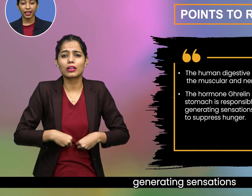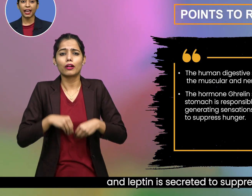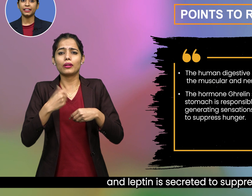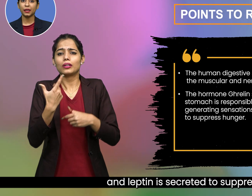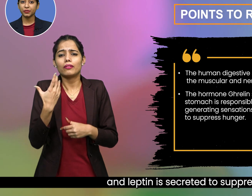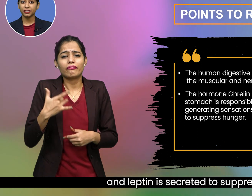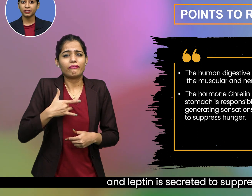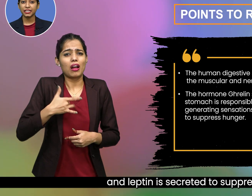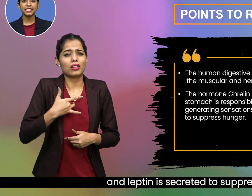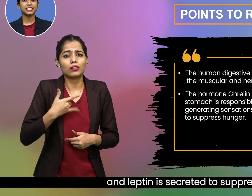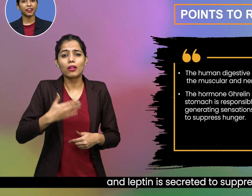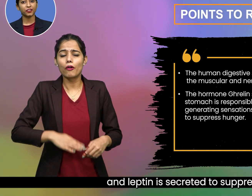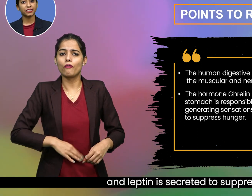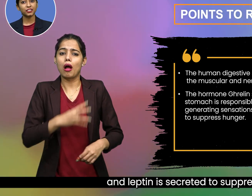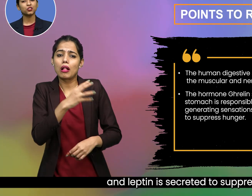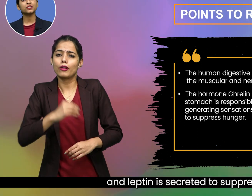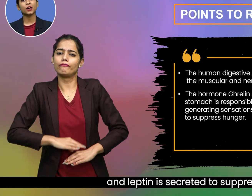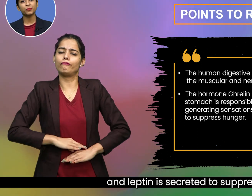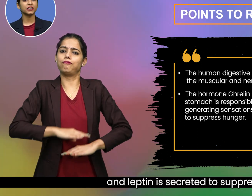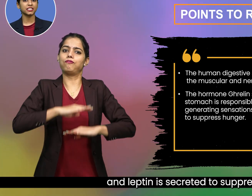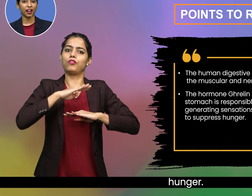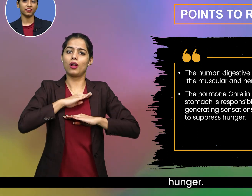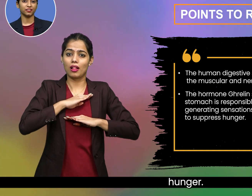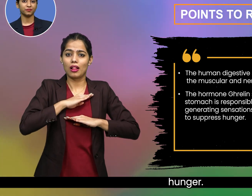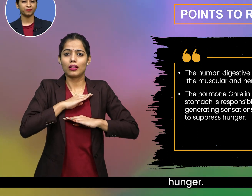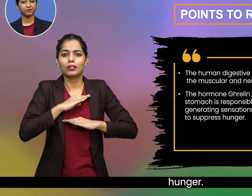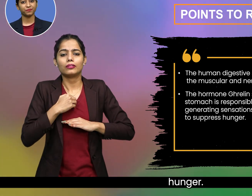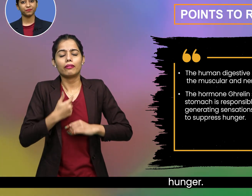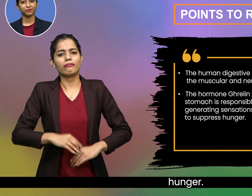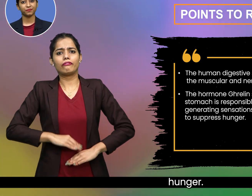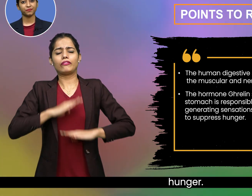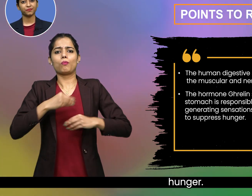sensations, and leptin is secreted to suppress hunger.